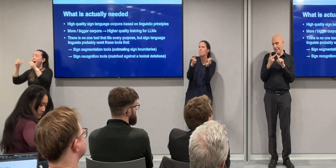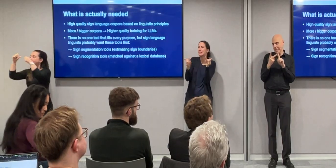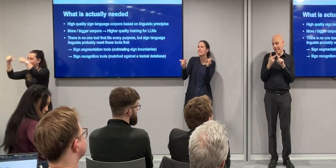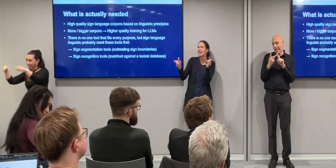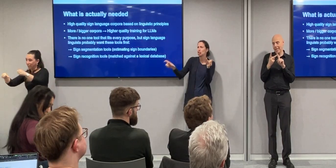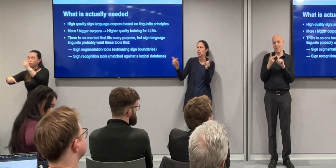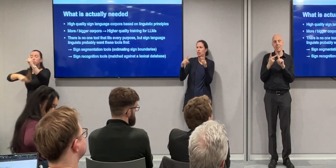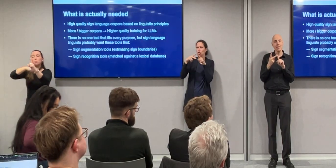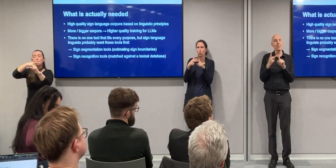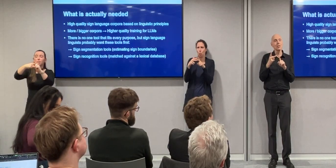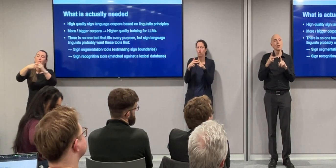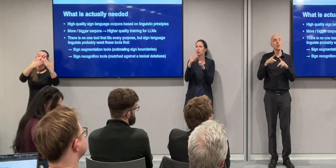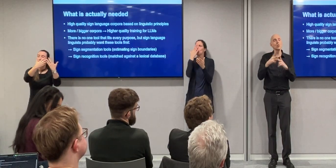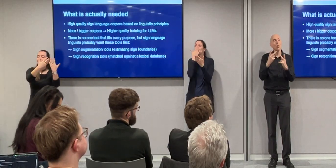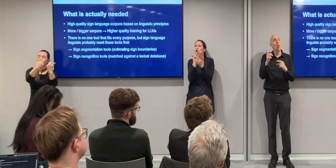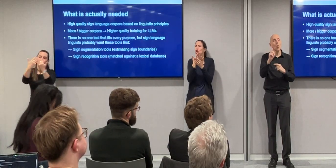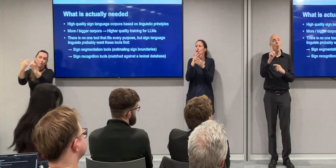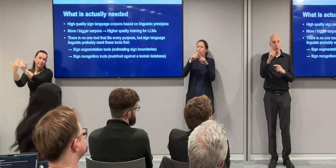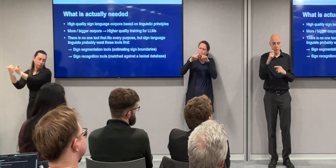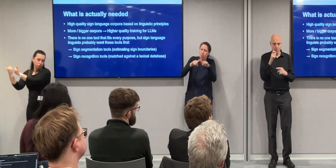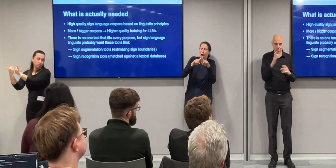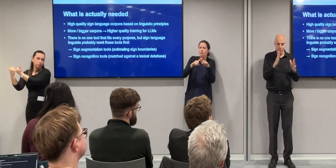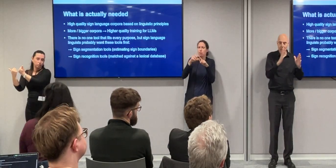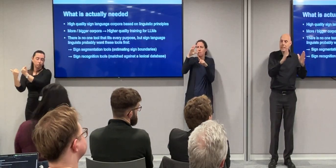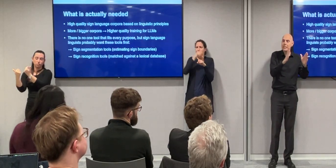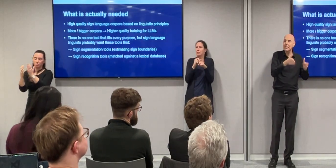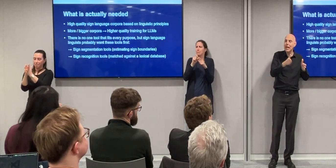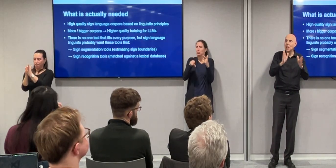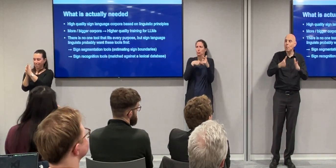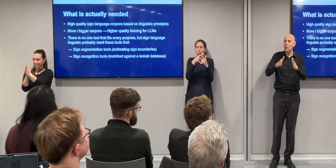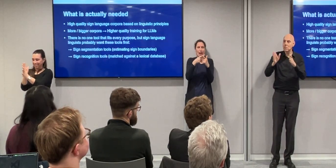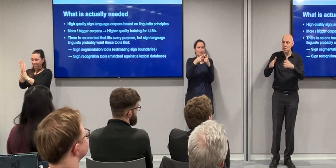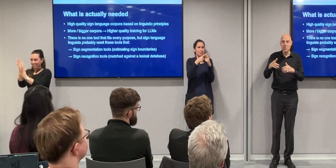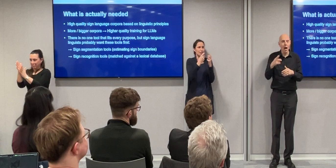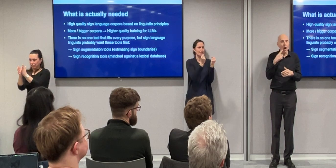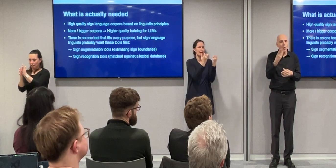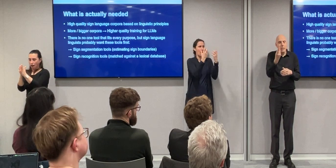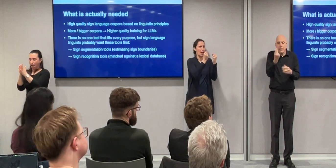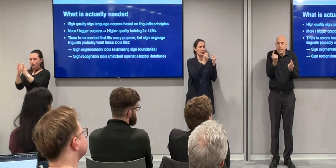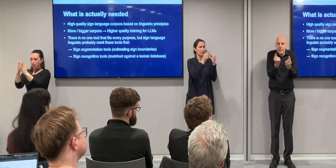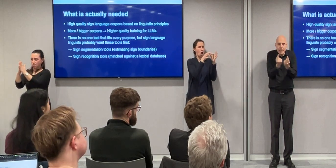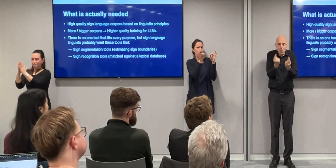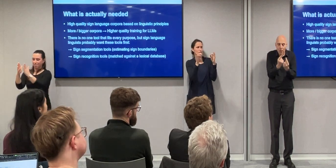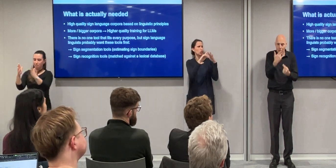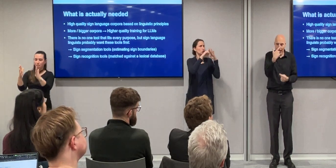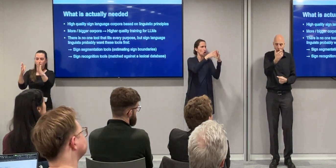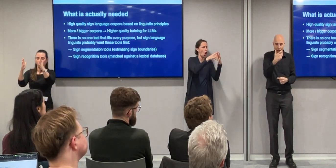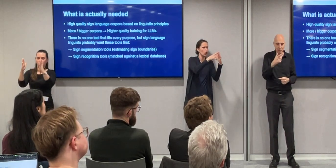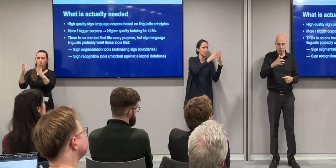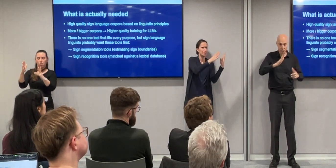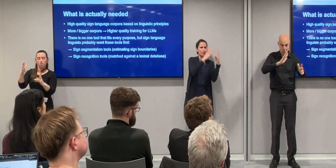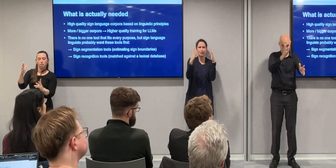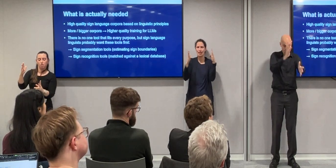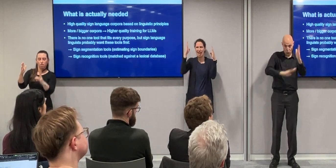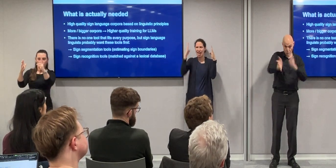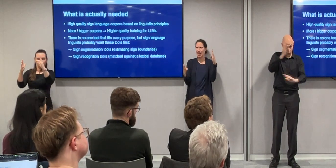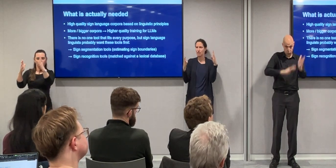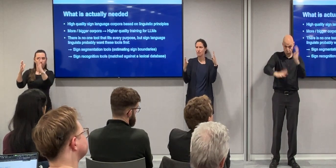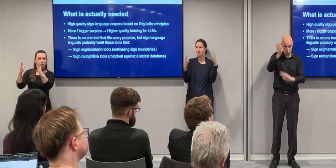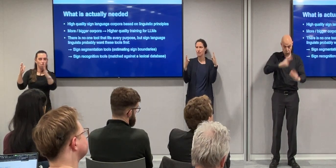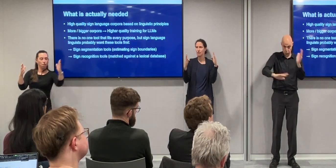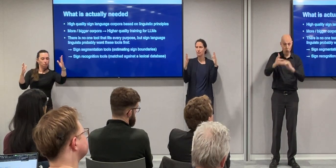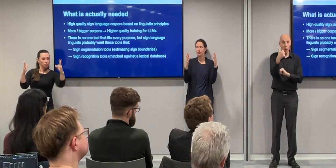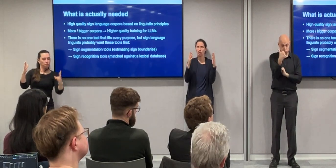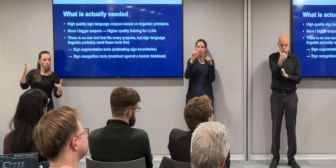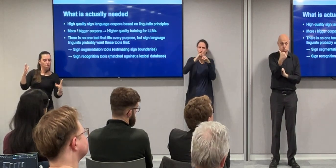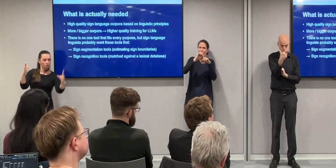good, reliable estimates of when a particular signed utterance starts and when it ends. So the boundaries of a particular sign,